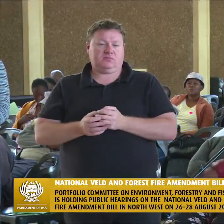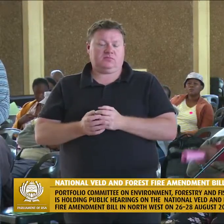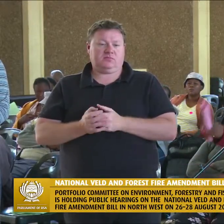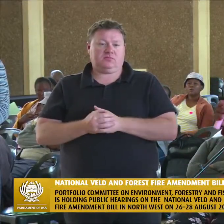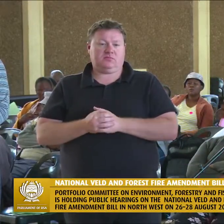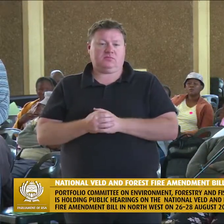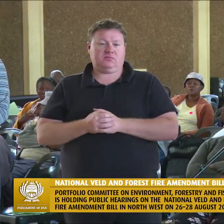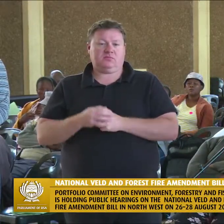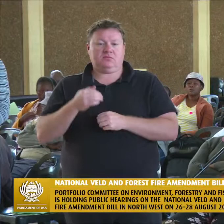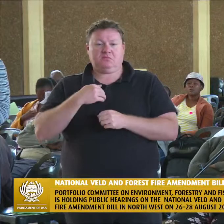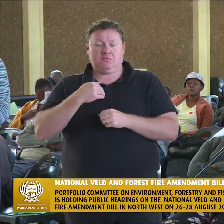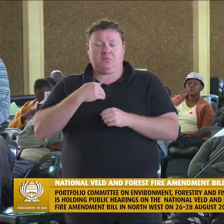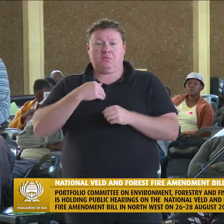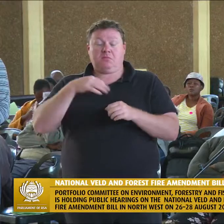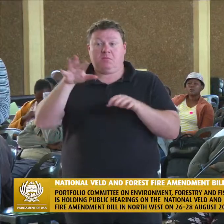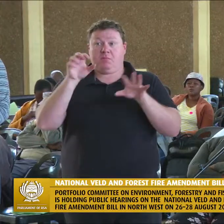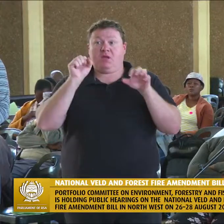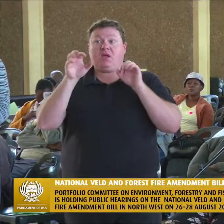i experienced